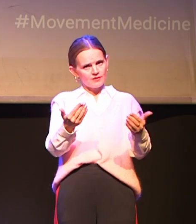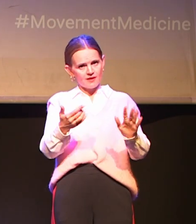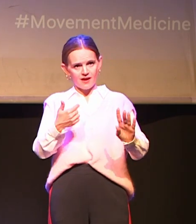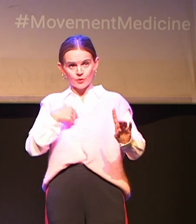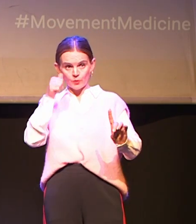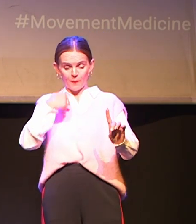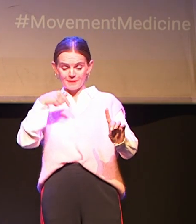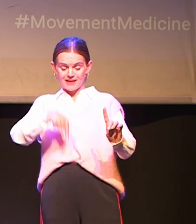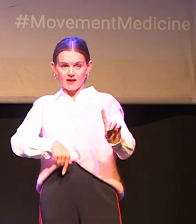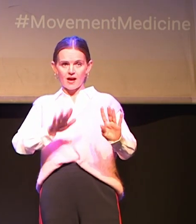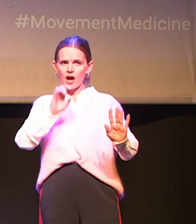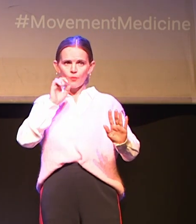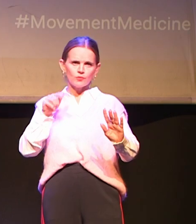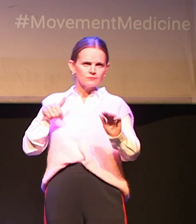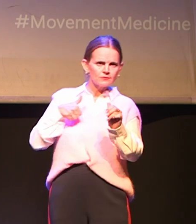there.